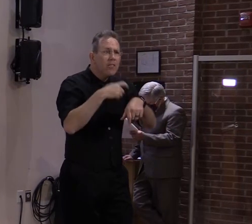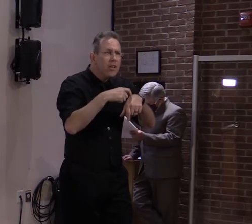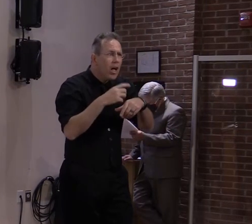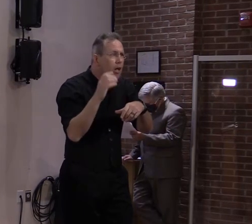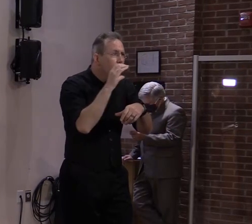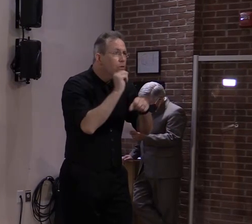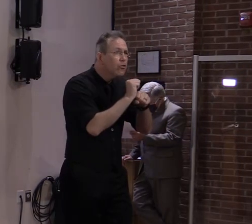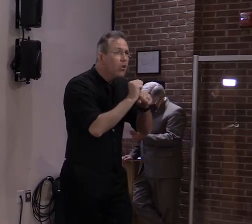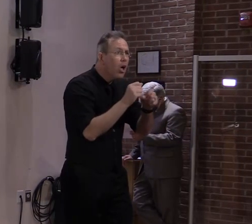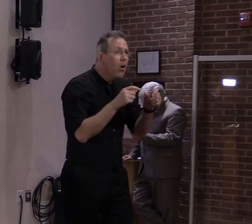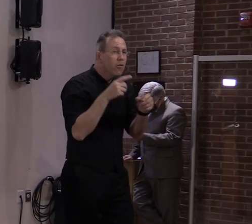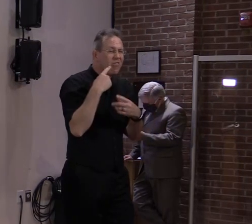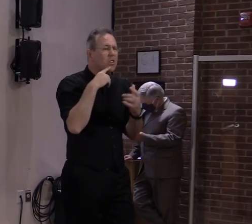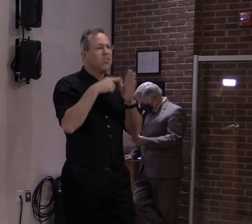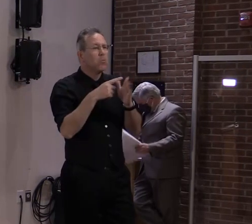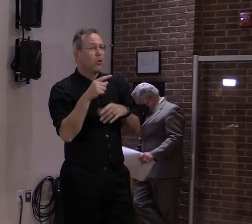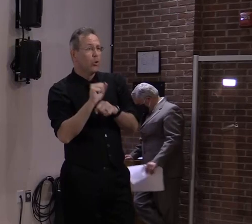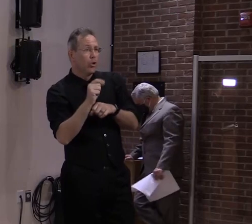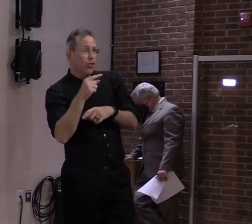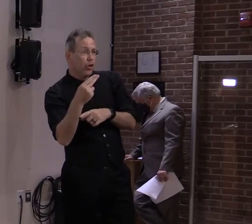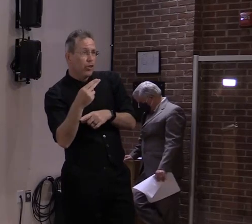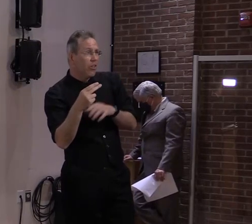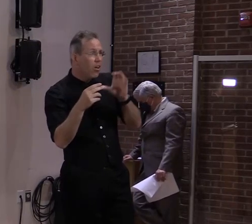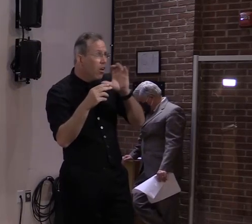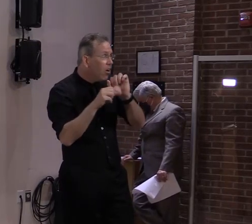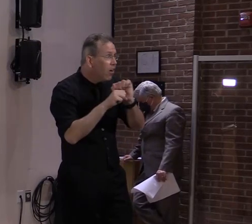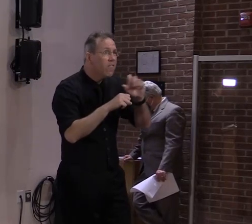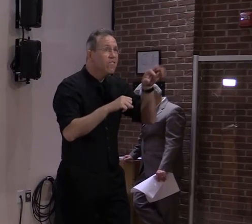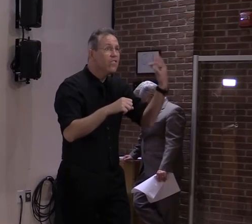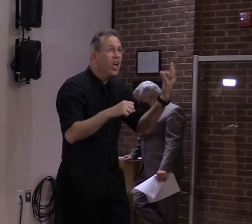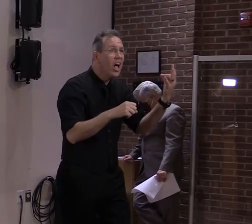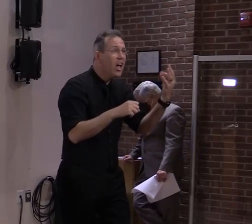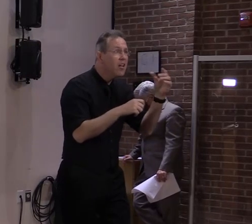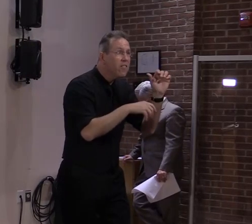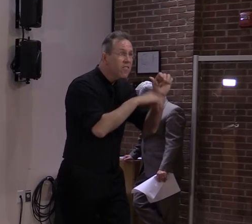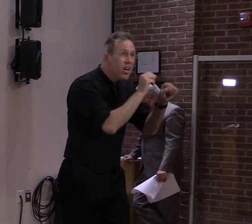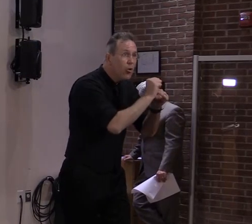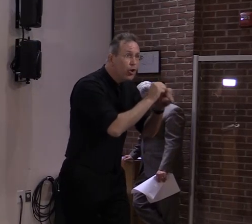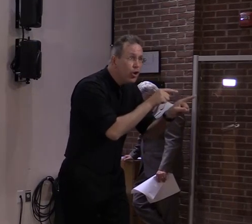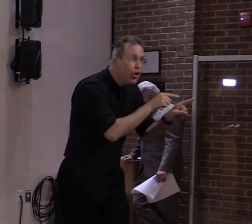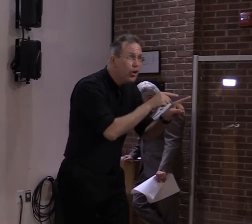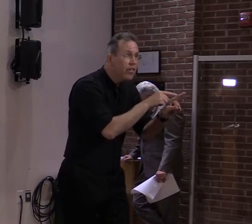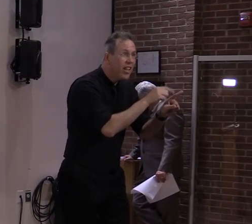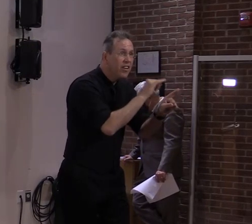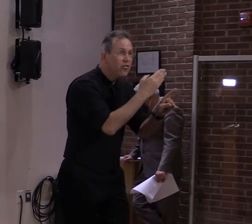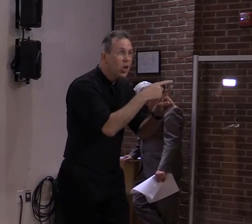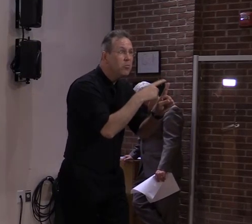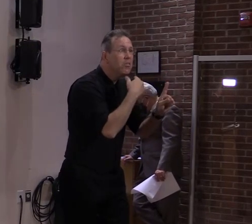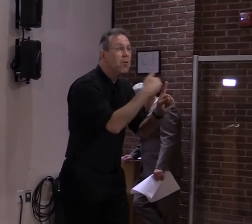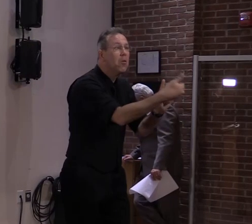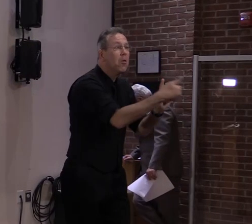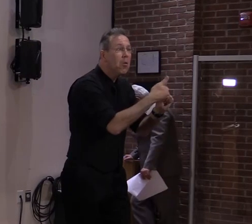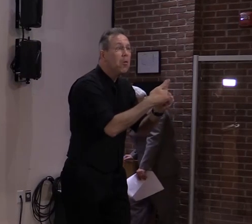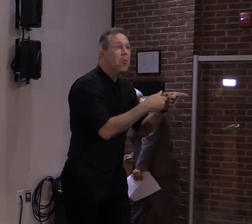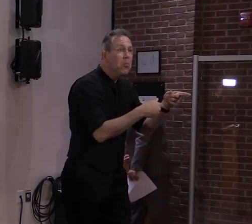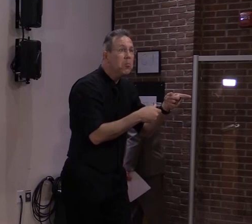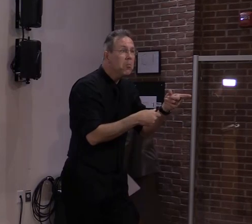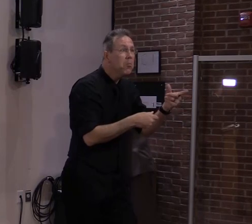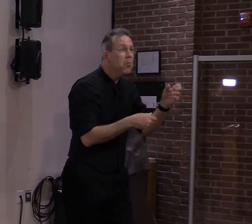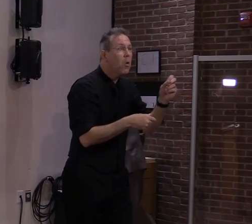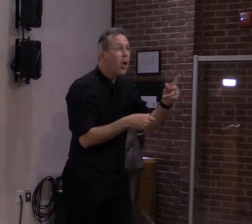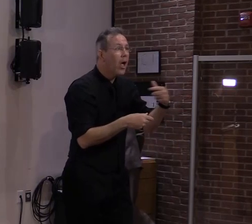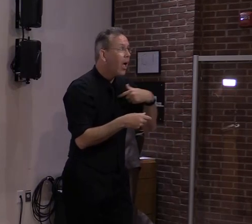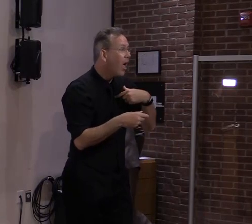that second job then came out with a schedule or was willing to offer her work for work on Tuesdays and